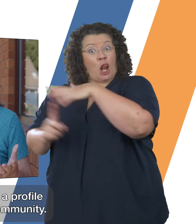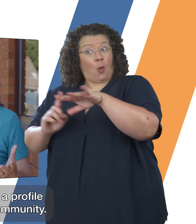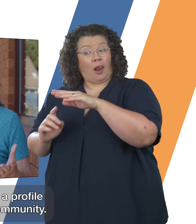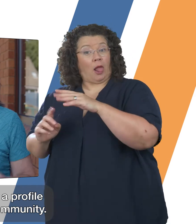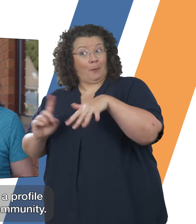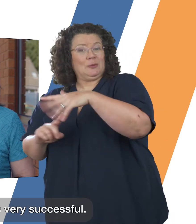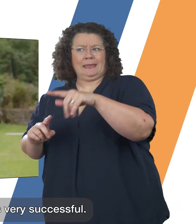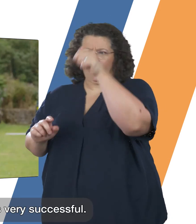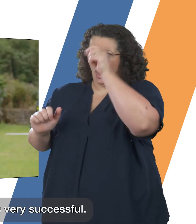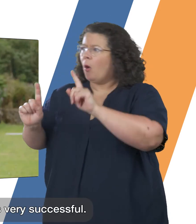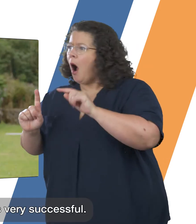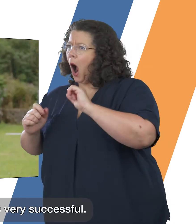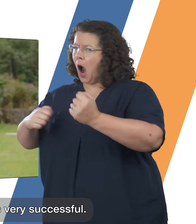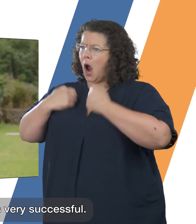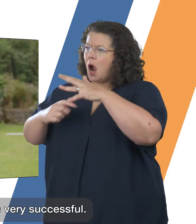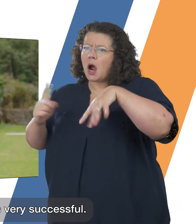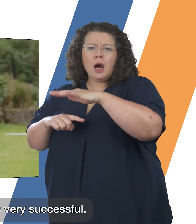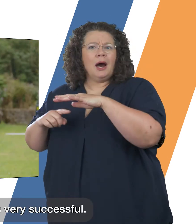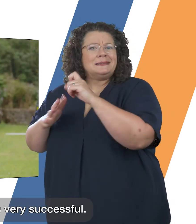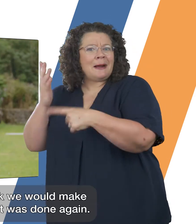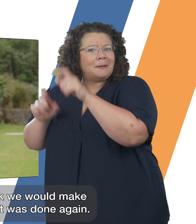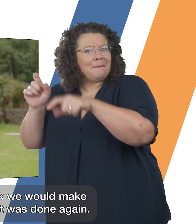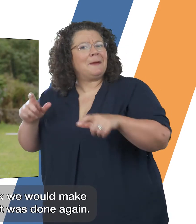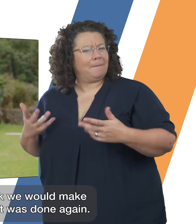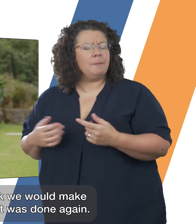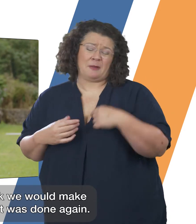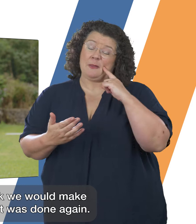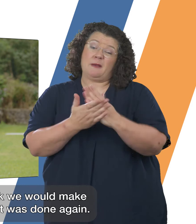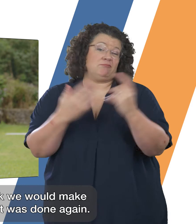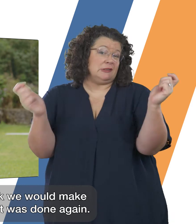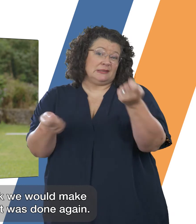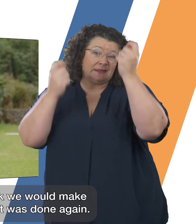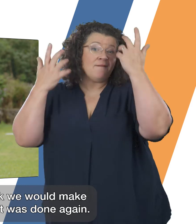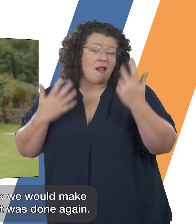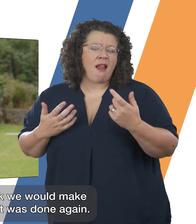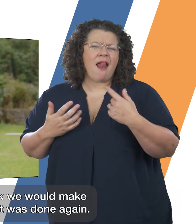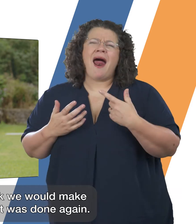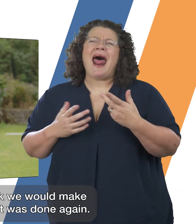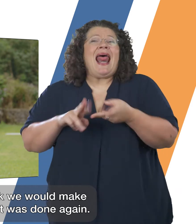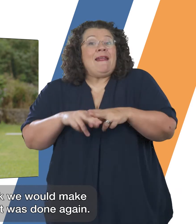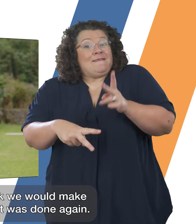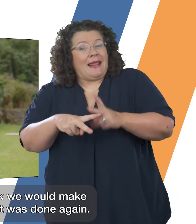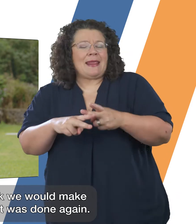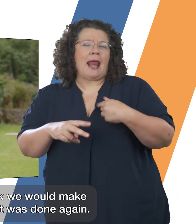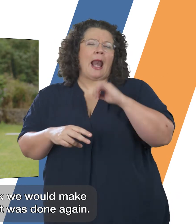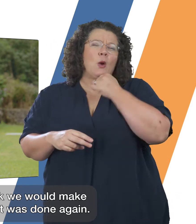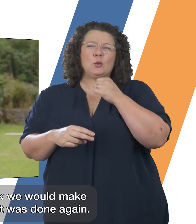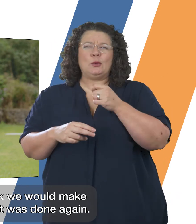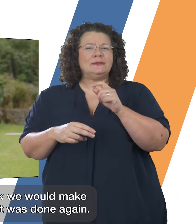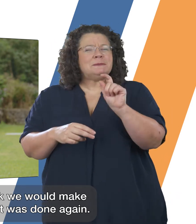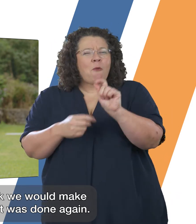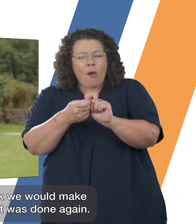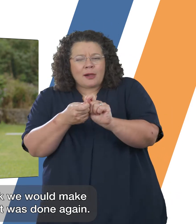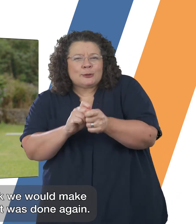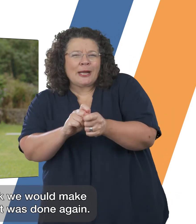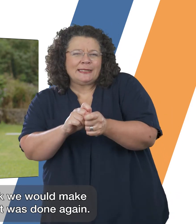local community. The project in itself was very successful. As with all things, I think we would make some slight changes if it was